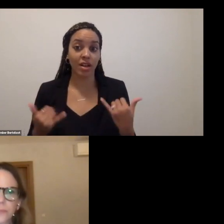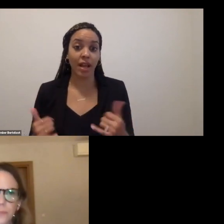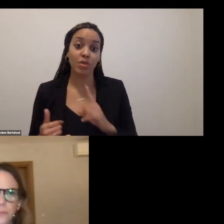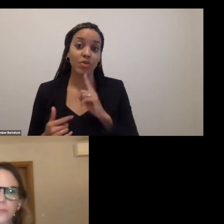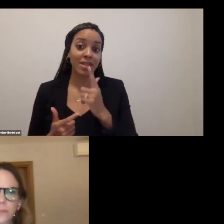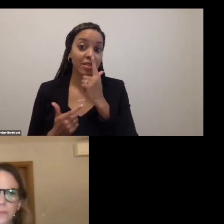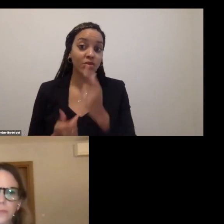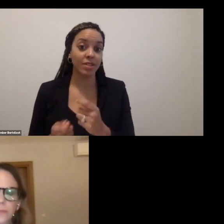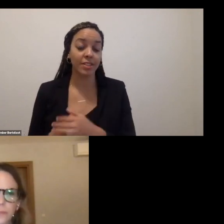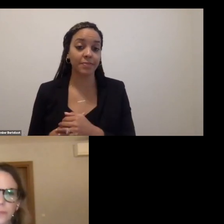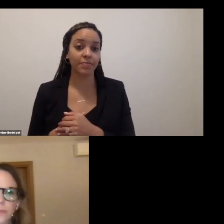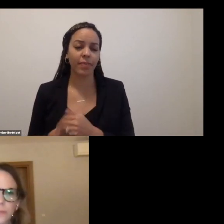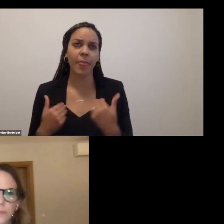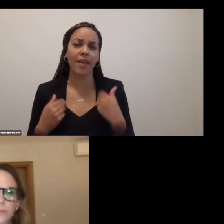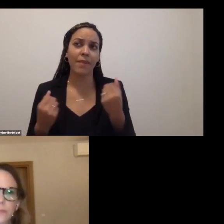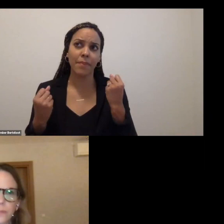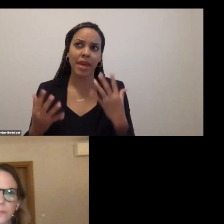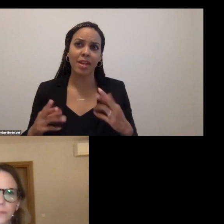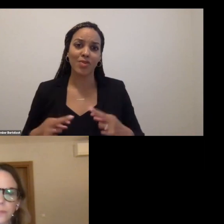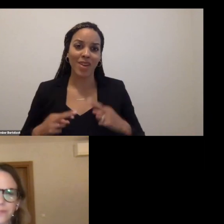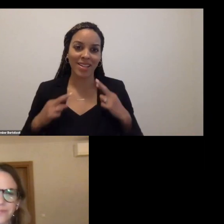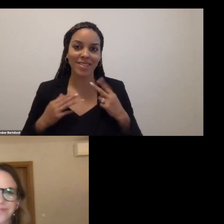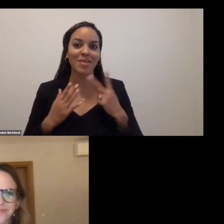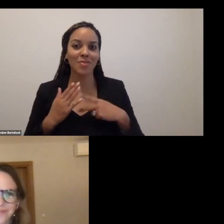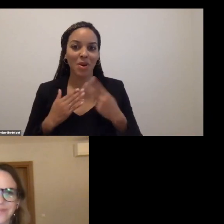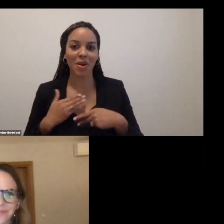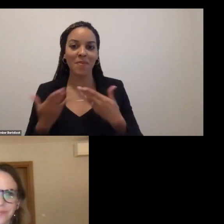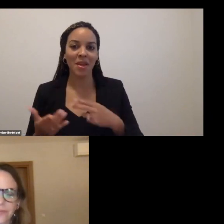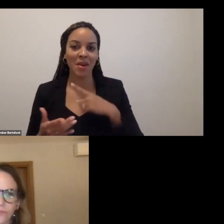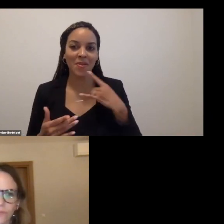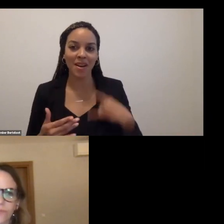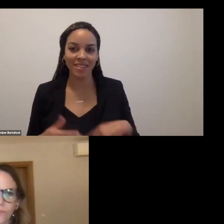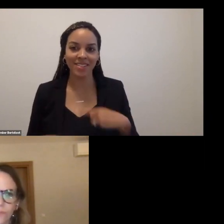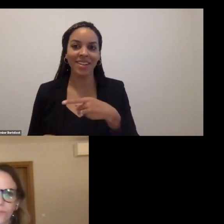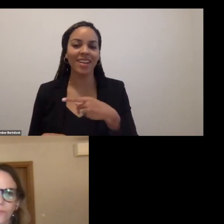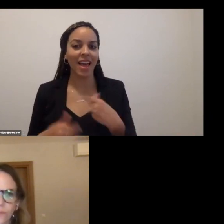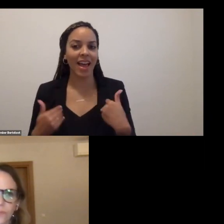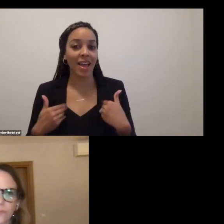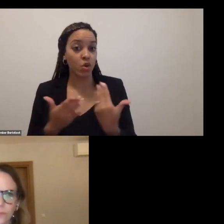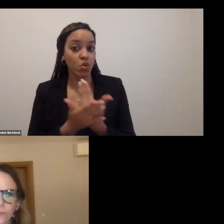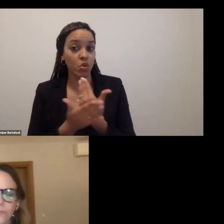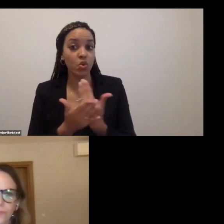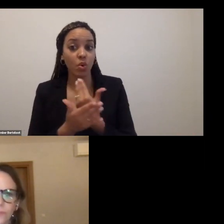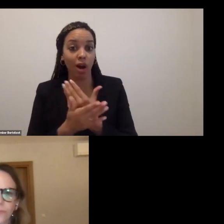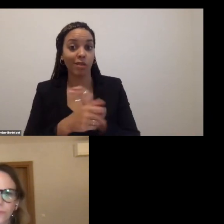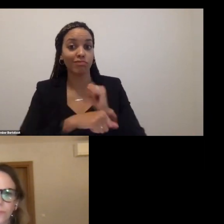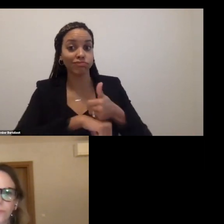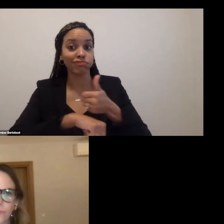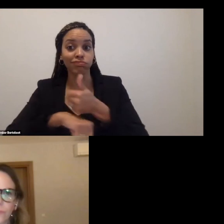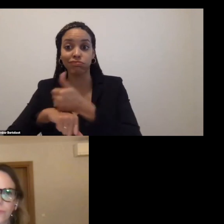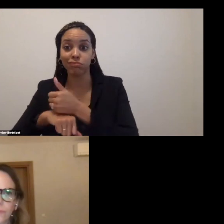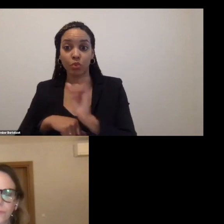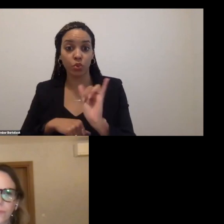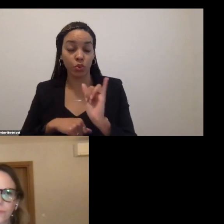many residency programs in Russia, and they are new are coming. So also